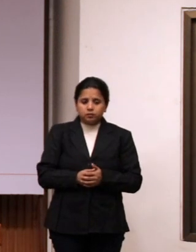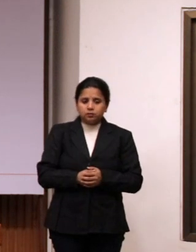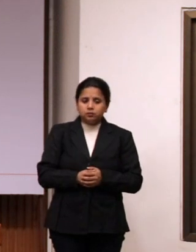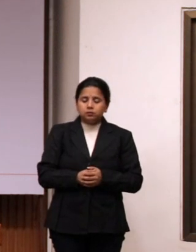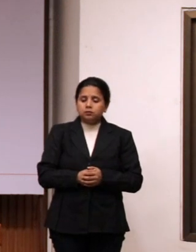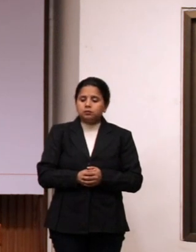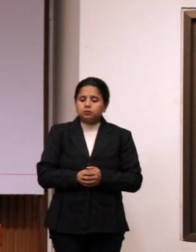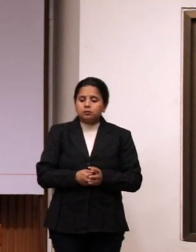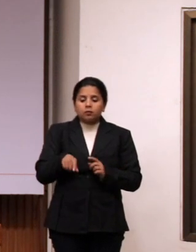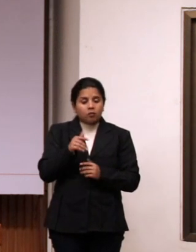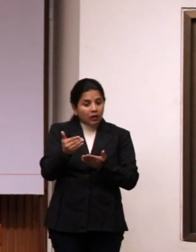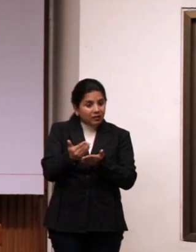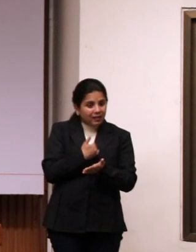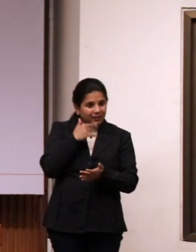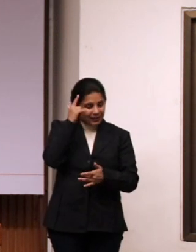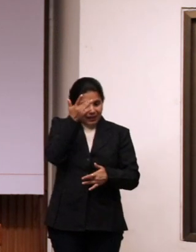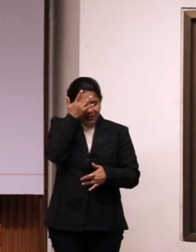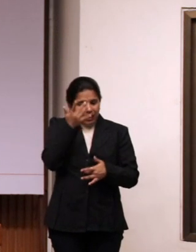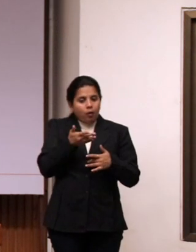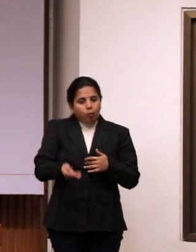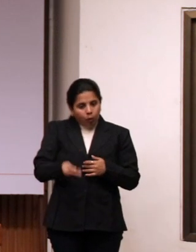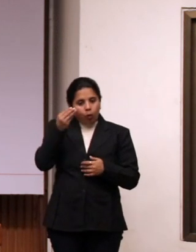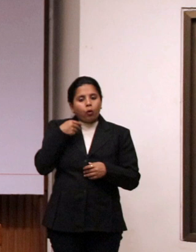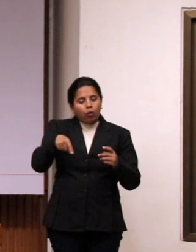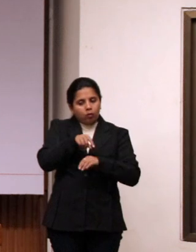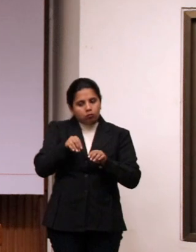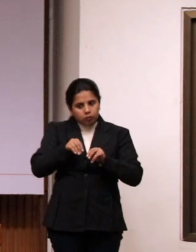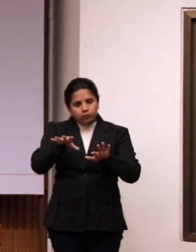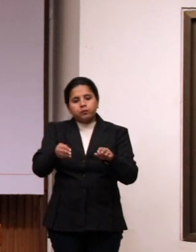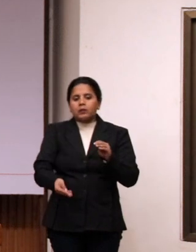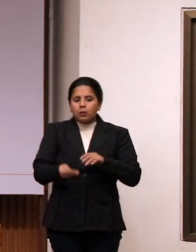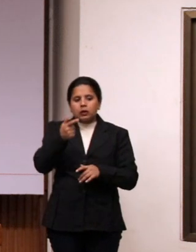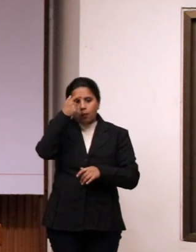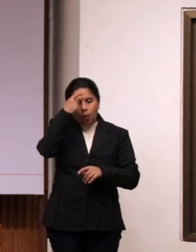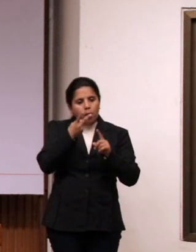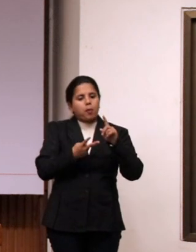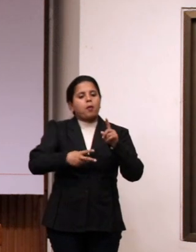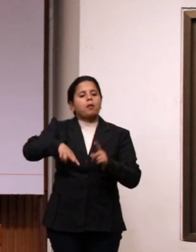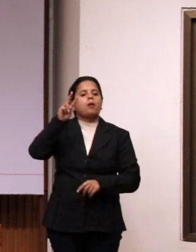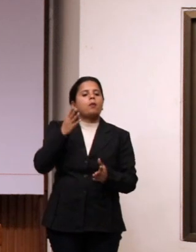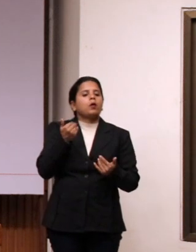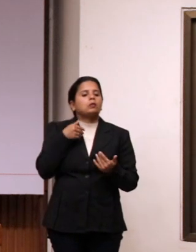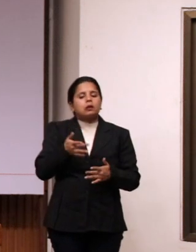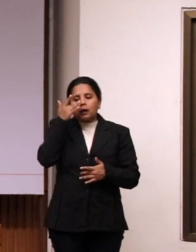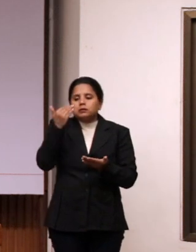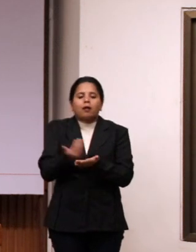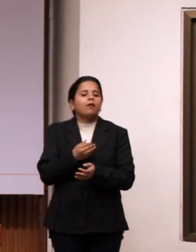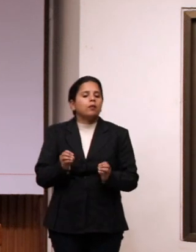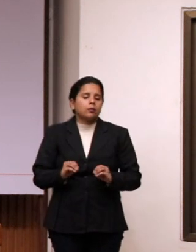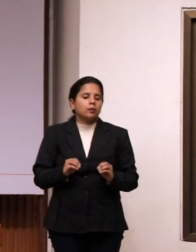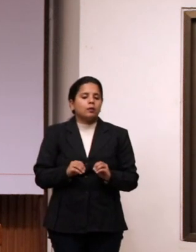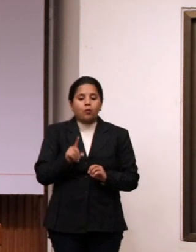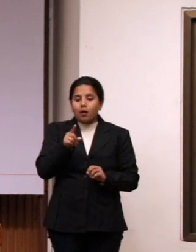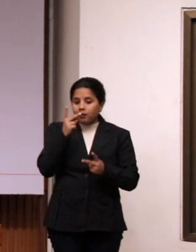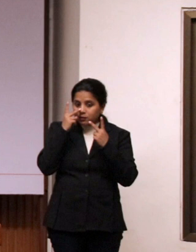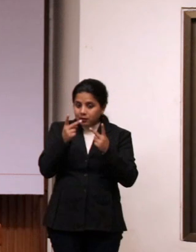Instead of curing a disease, you are bringing many difficult diseases which cannot be cured. So this is one of the aspects